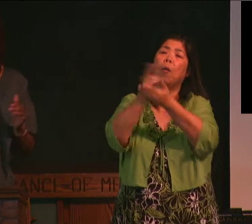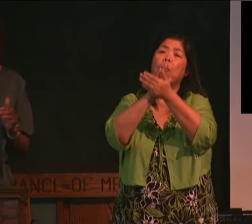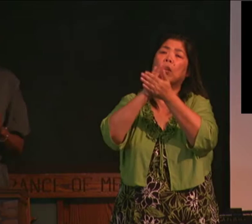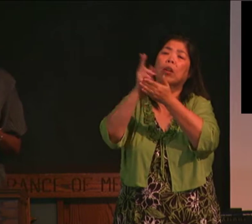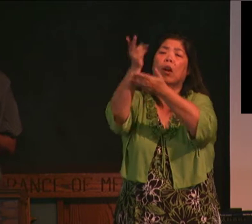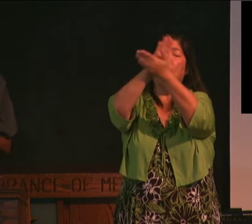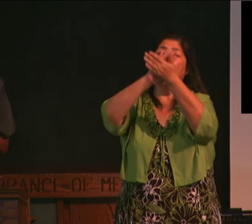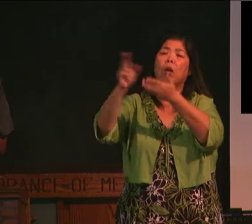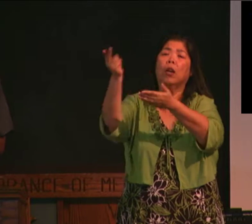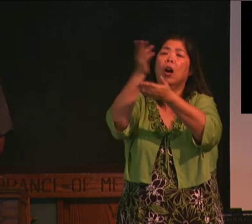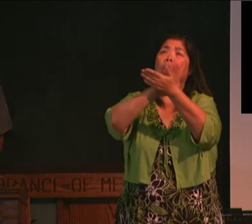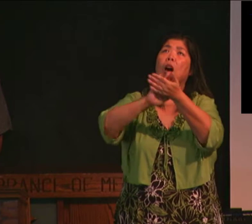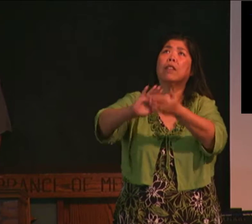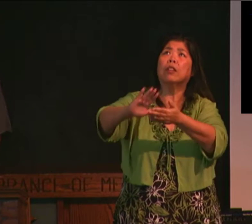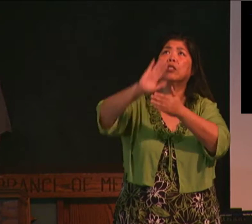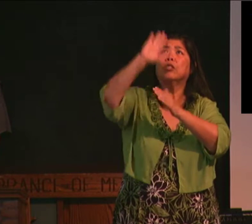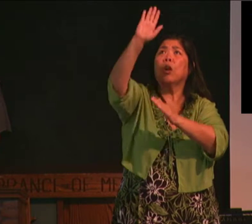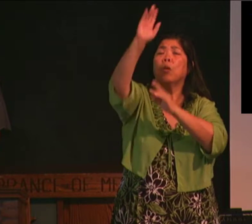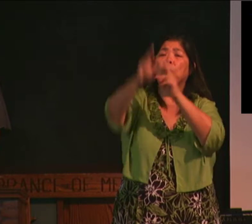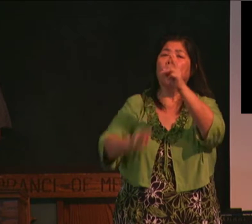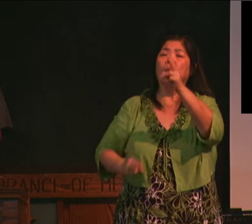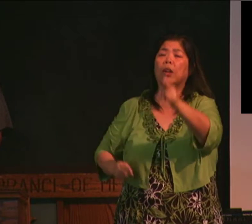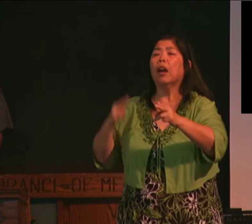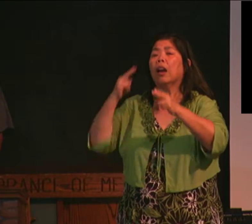Holy, holy, holy is your name,